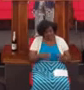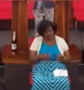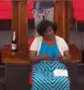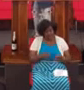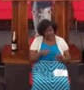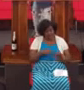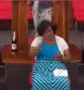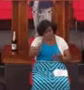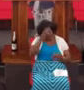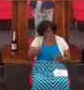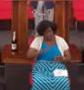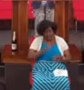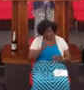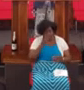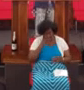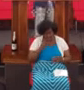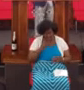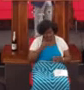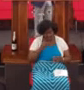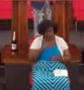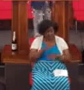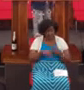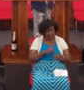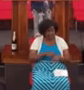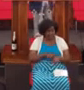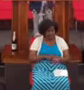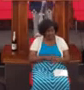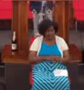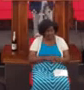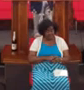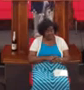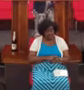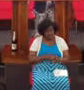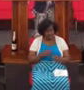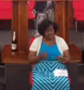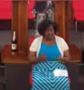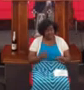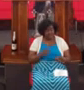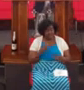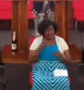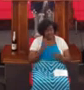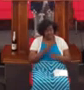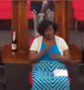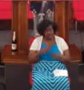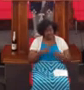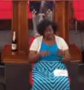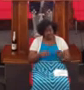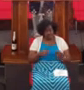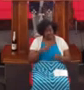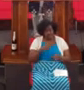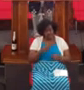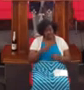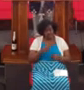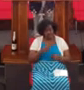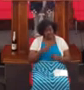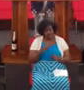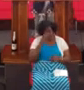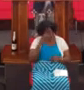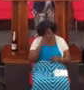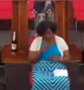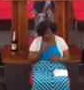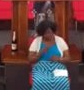This man has a disease known as dropsy. Now, right away, some people may think about the disease dropsy, the day when people